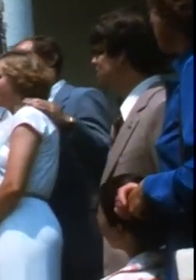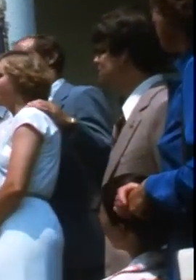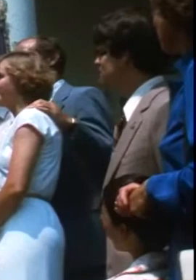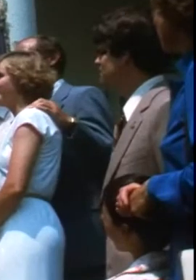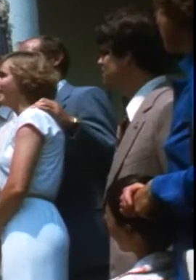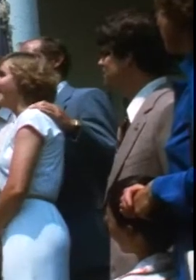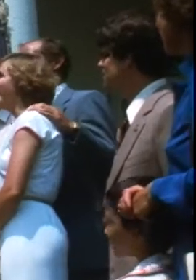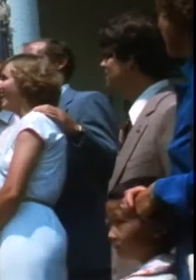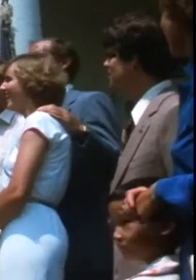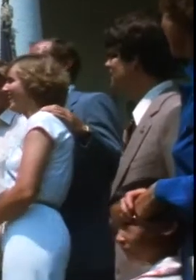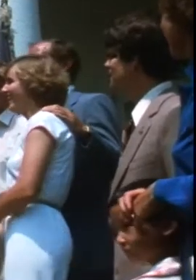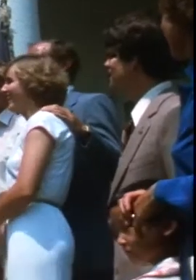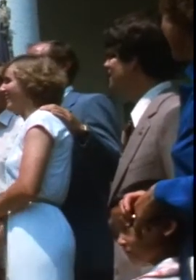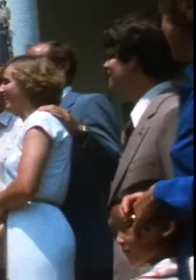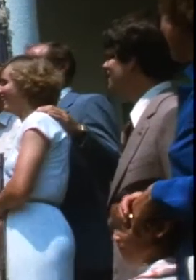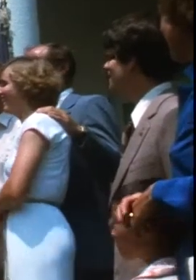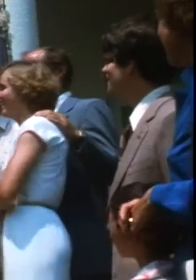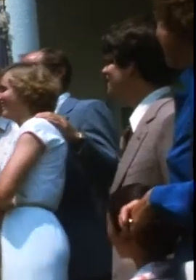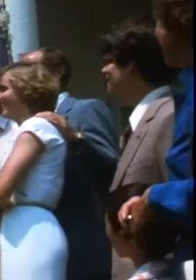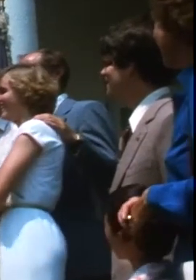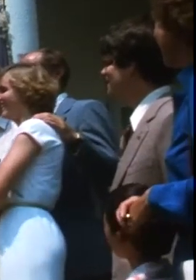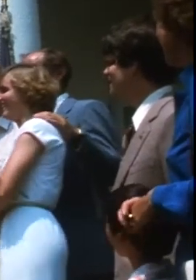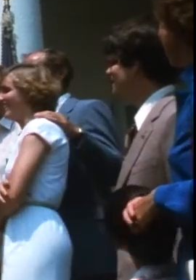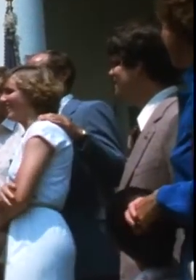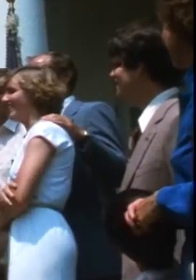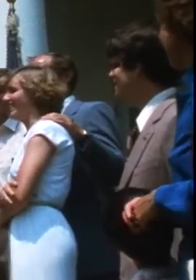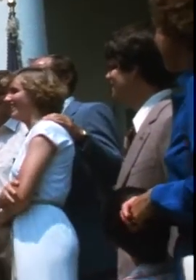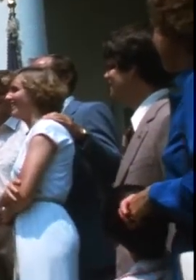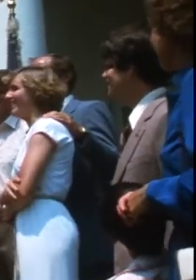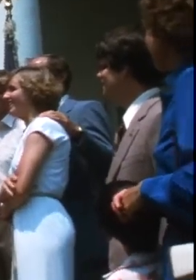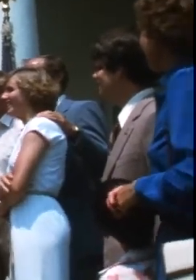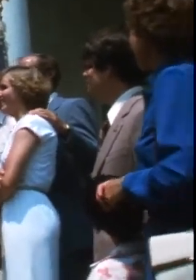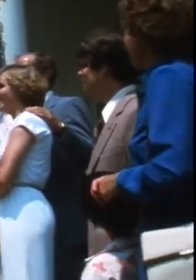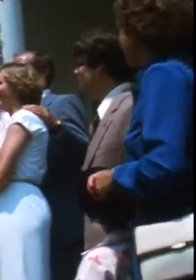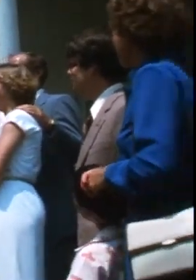My pleasure. He did. I sure did. I had a lot of fun.